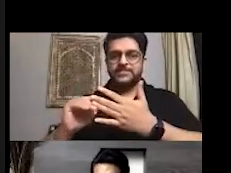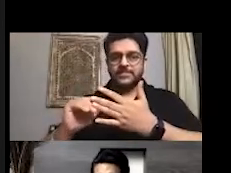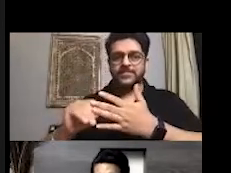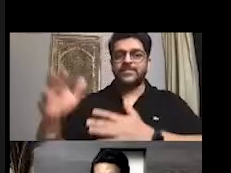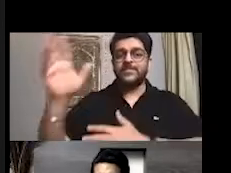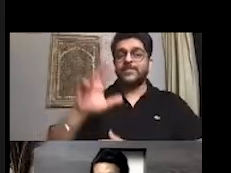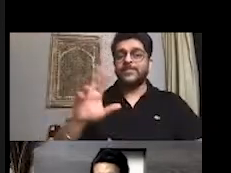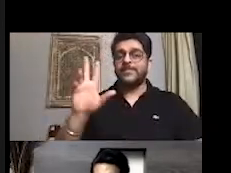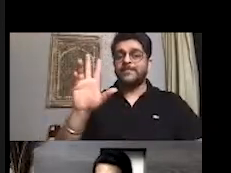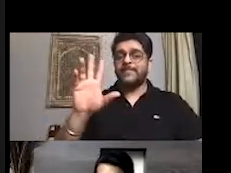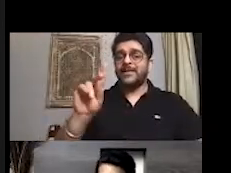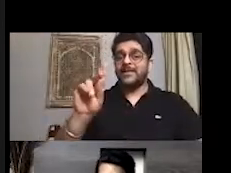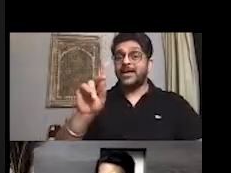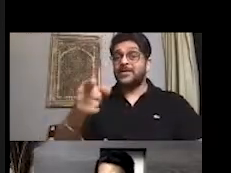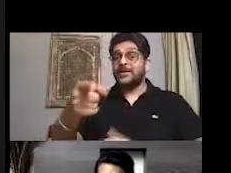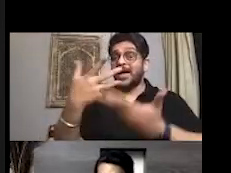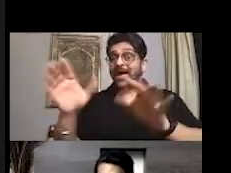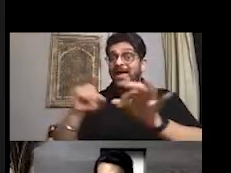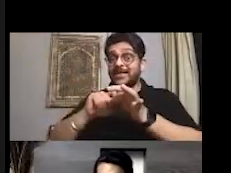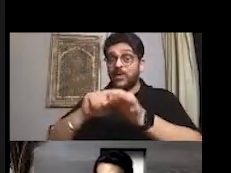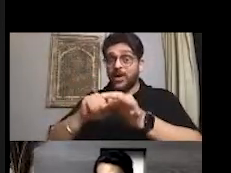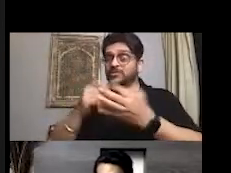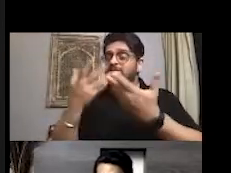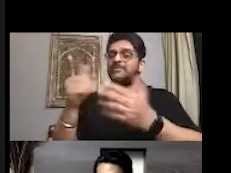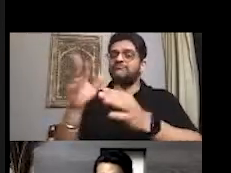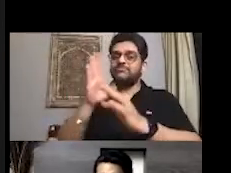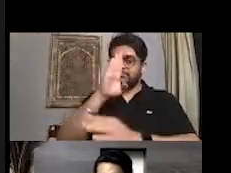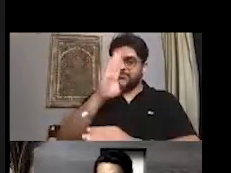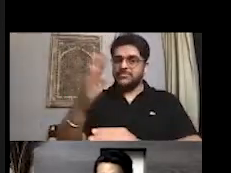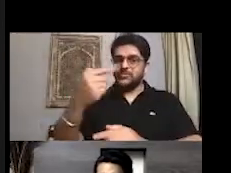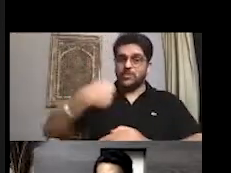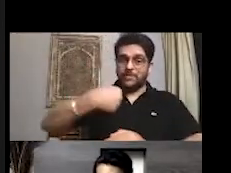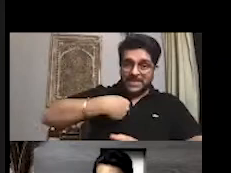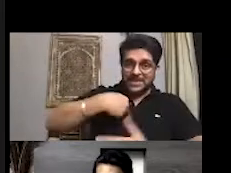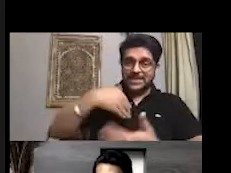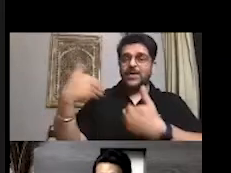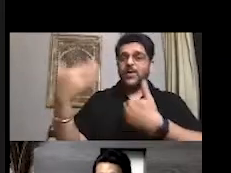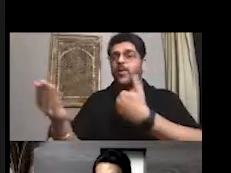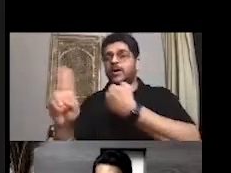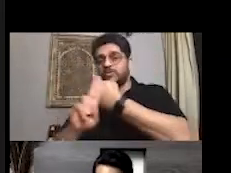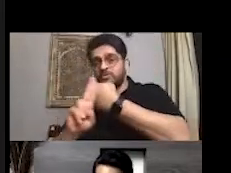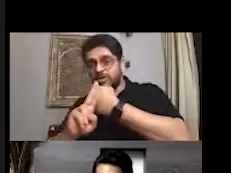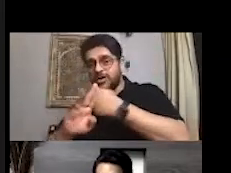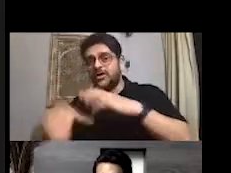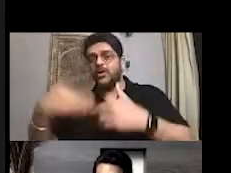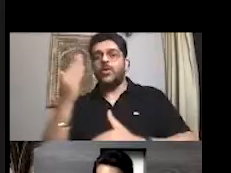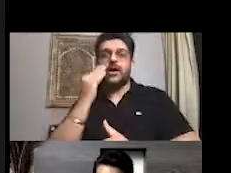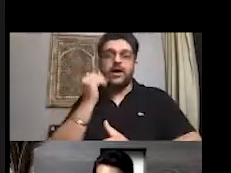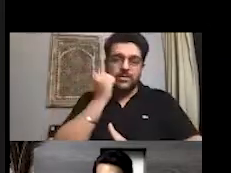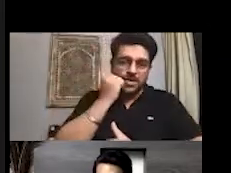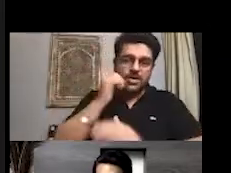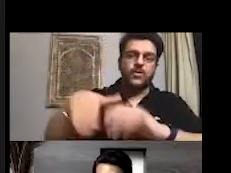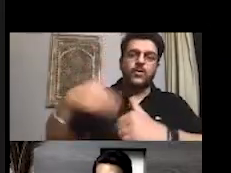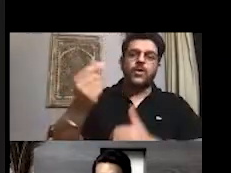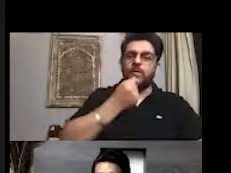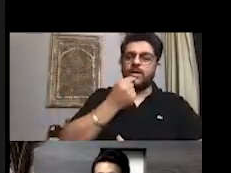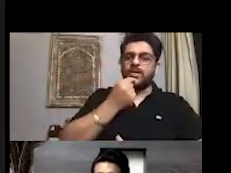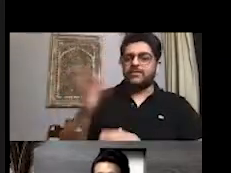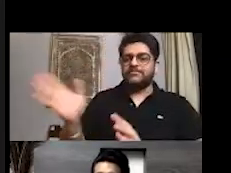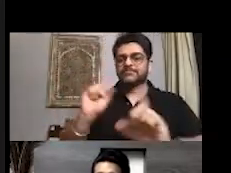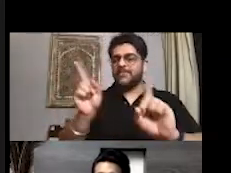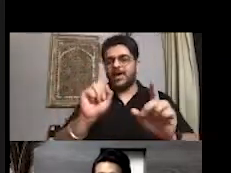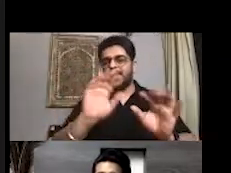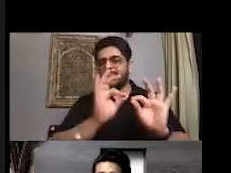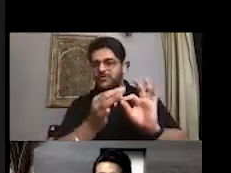have the two interpreters today who will be taking turns. If you have any questions, please ask directly to a deaf person, to me,